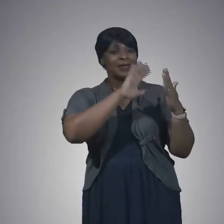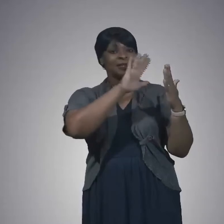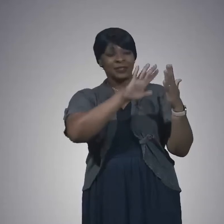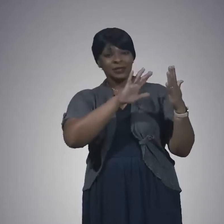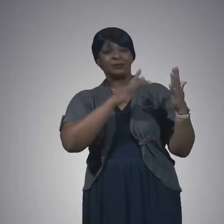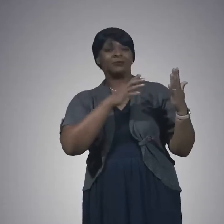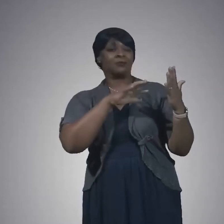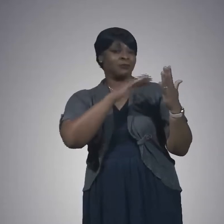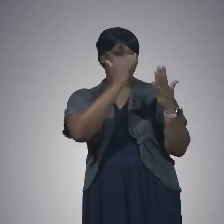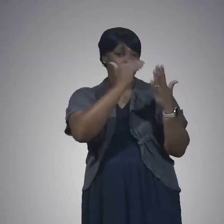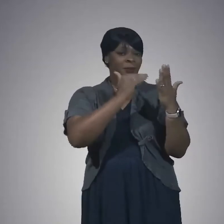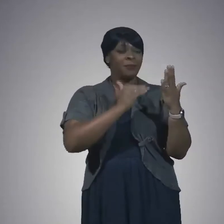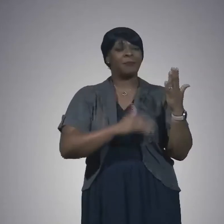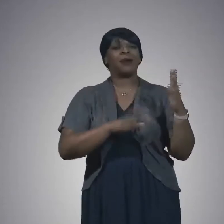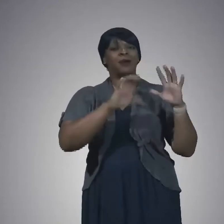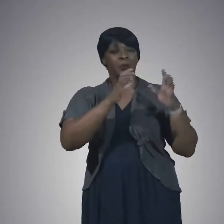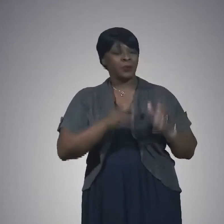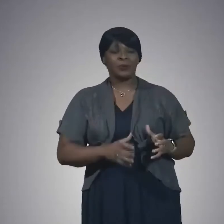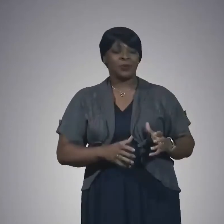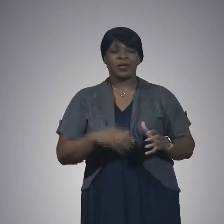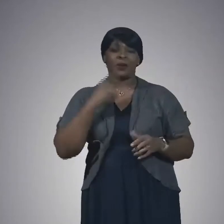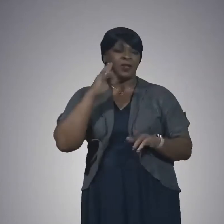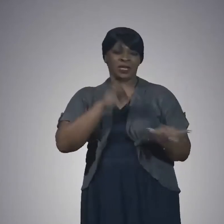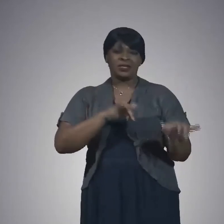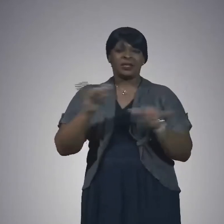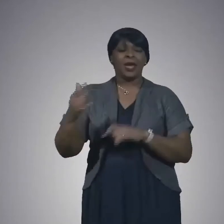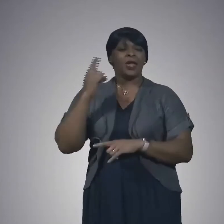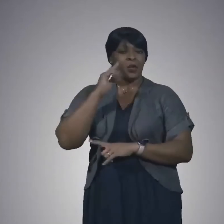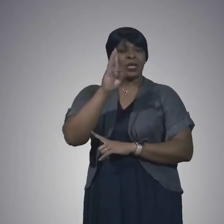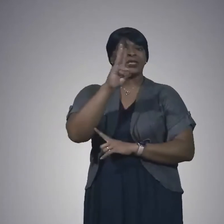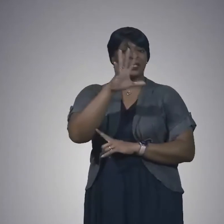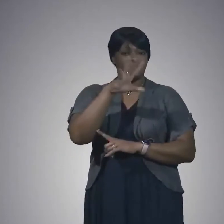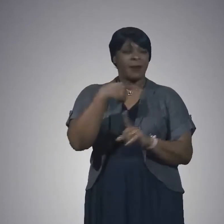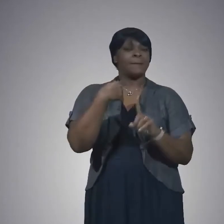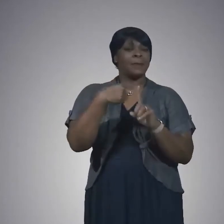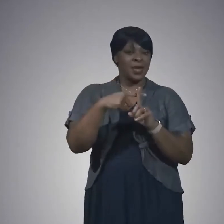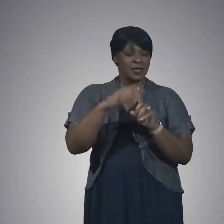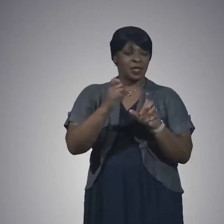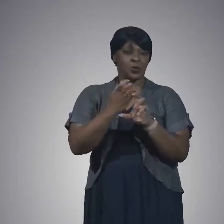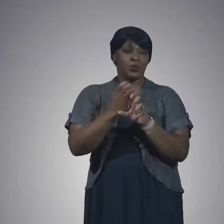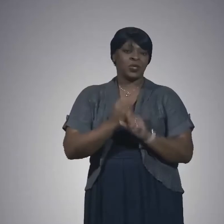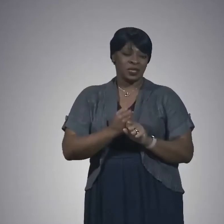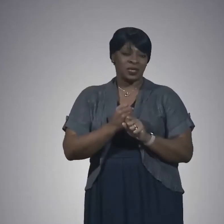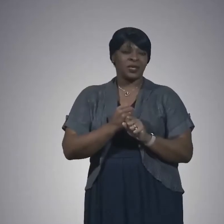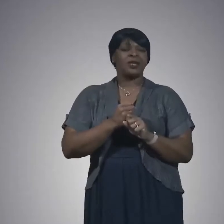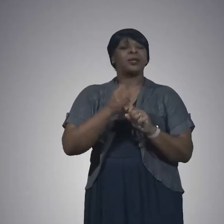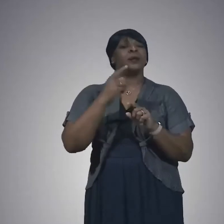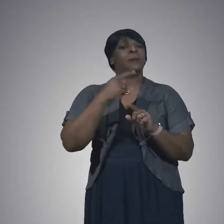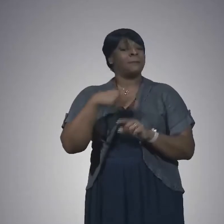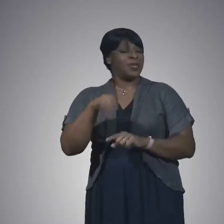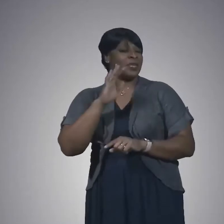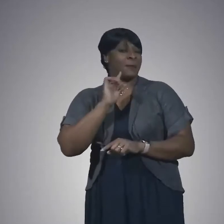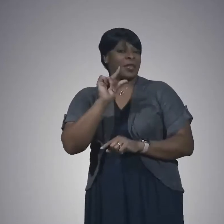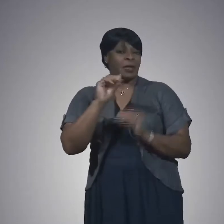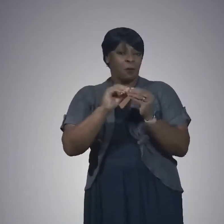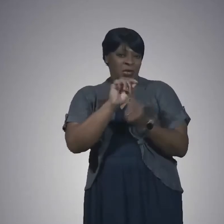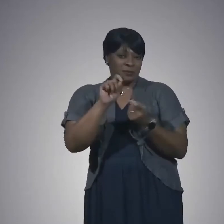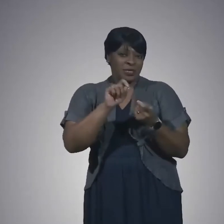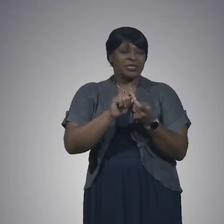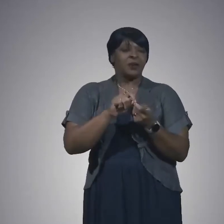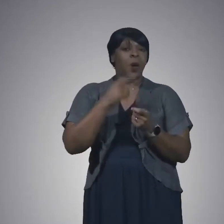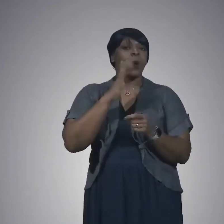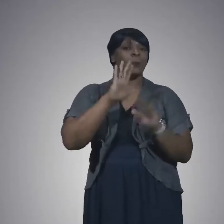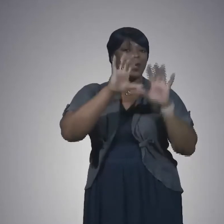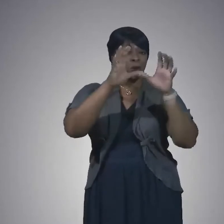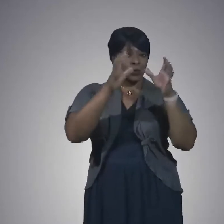very specific about, we already know it's 65 plus, but they are going to be a bit specific about who's going to be in